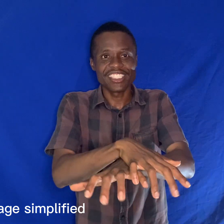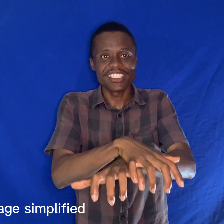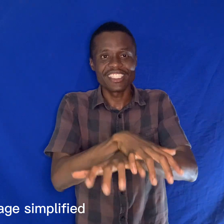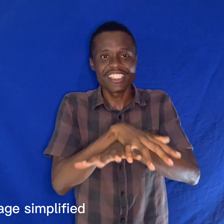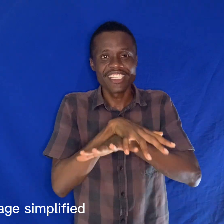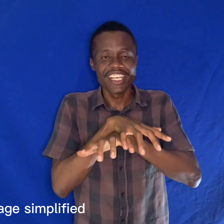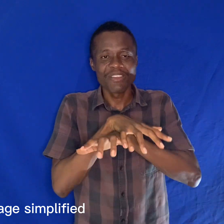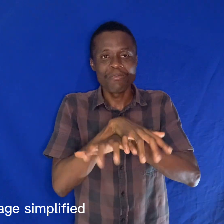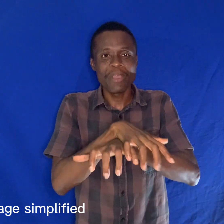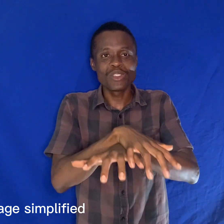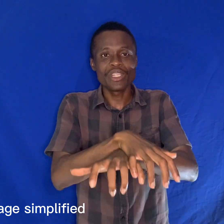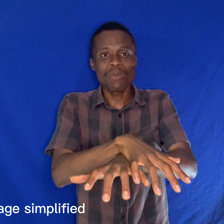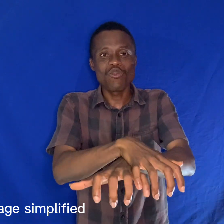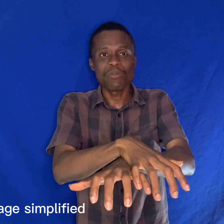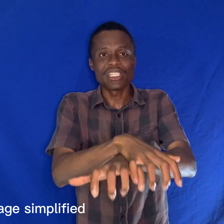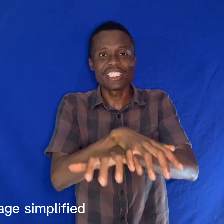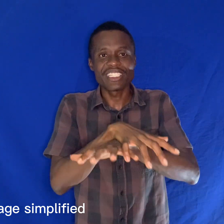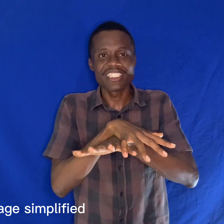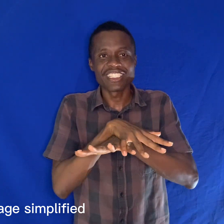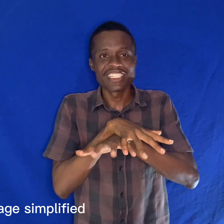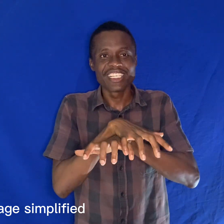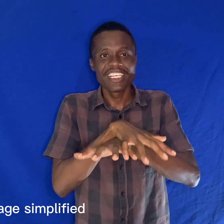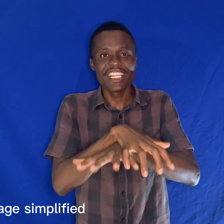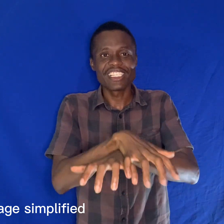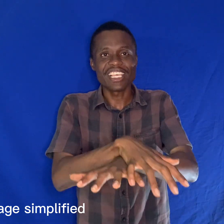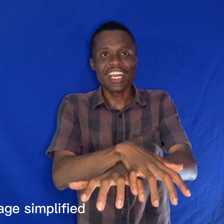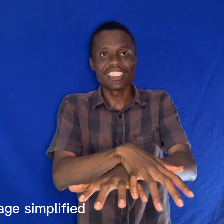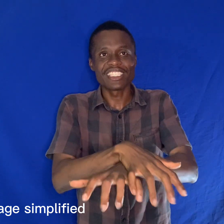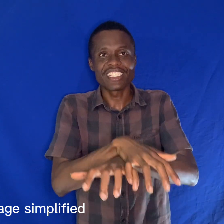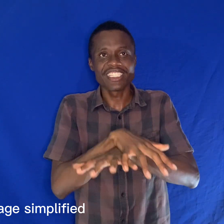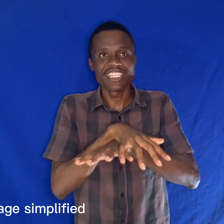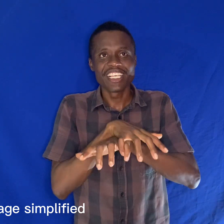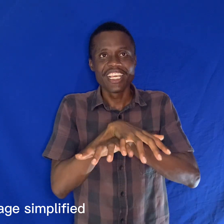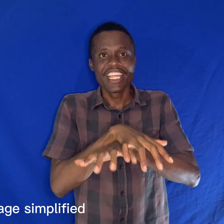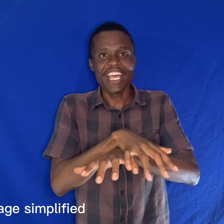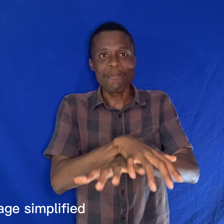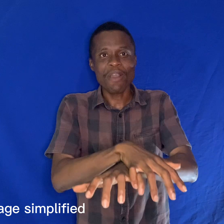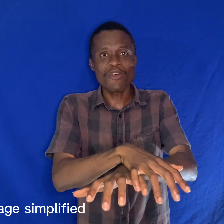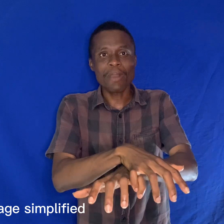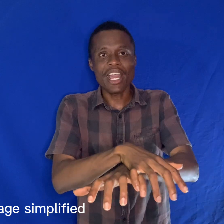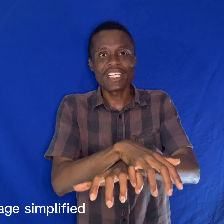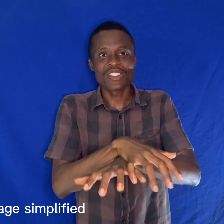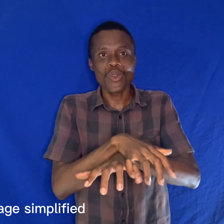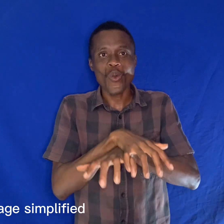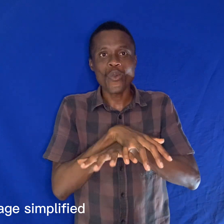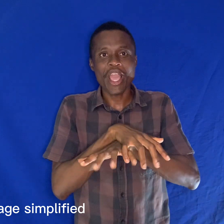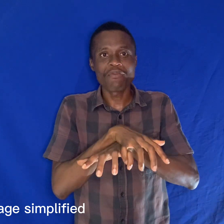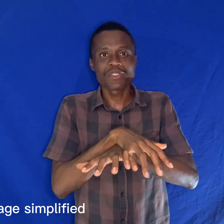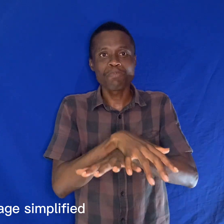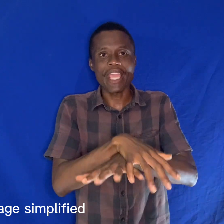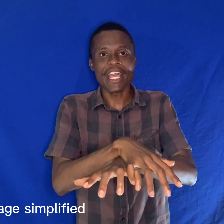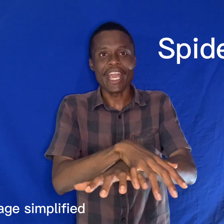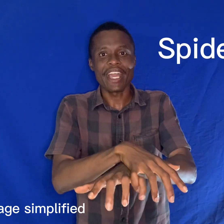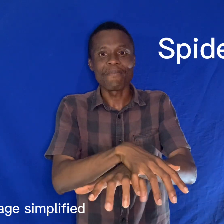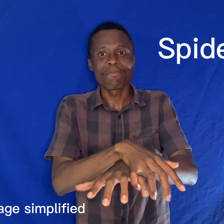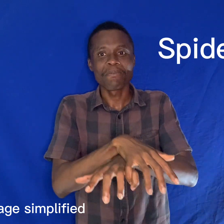ants. Based on their movements. This is ants. Now, apart from ant, we have spider.